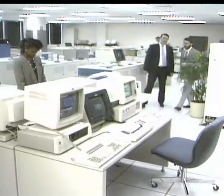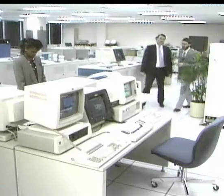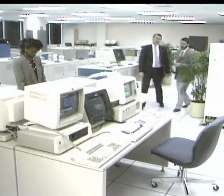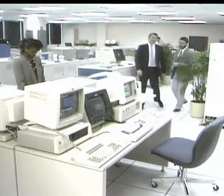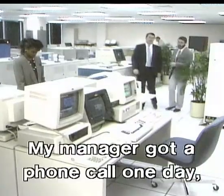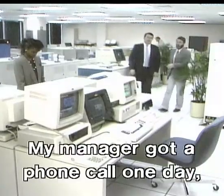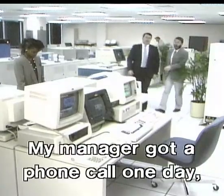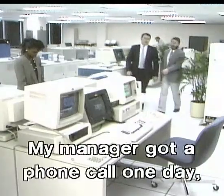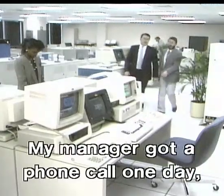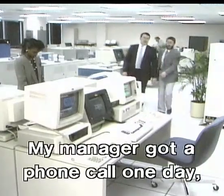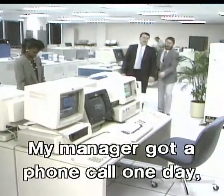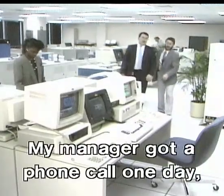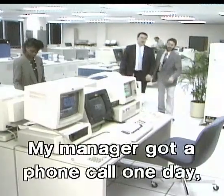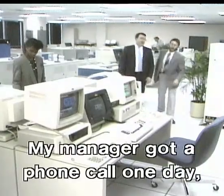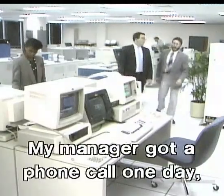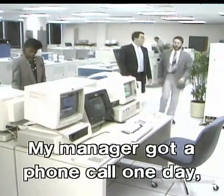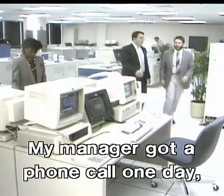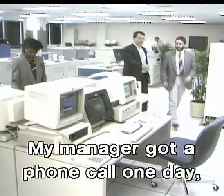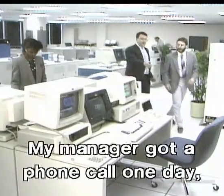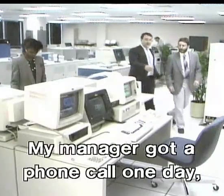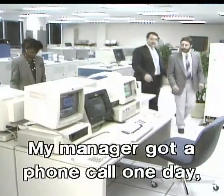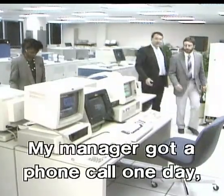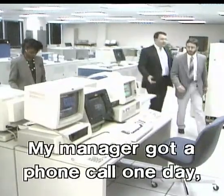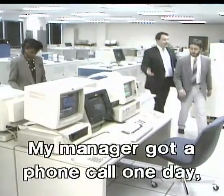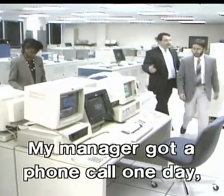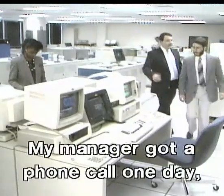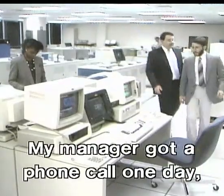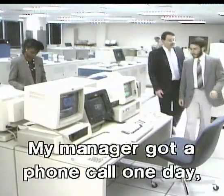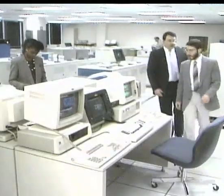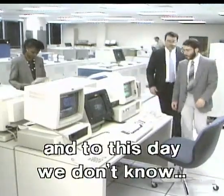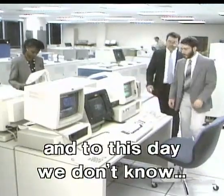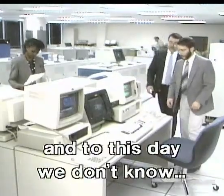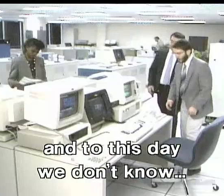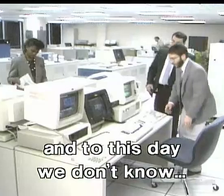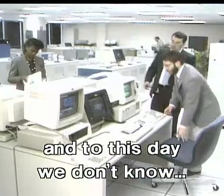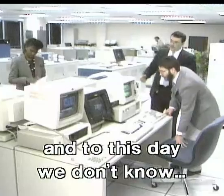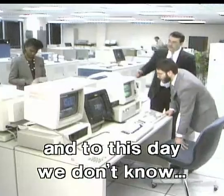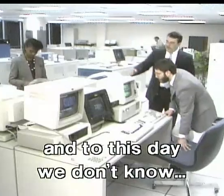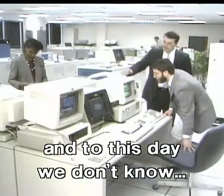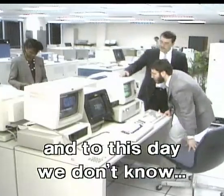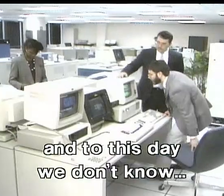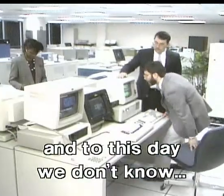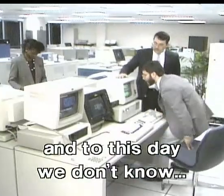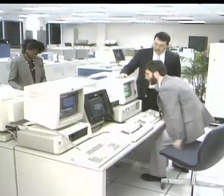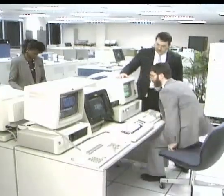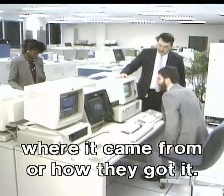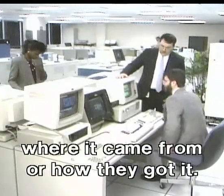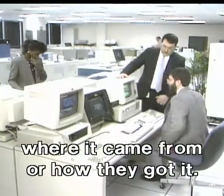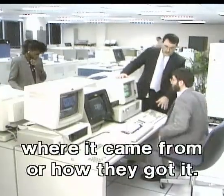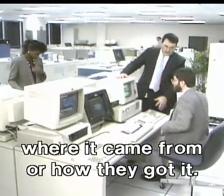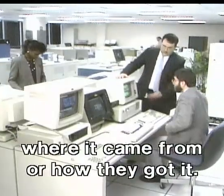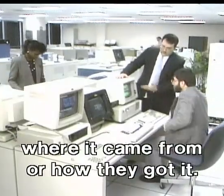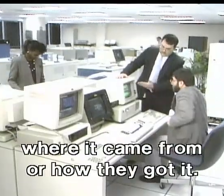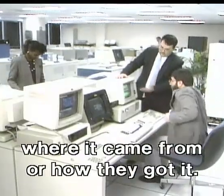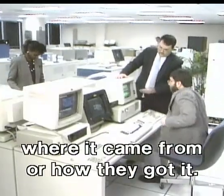My manager got a phone call one day, and we, to this day, we don't know where that came from or how they got it. We got a call from Rochester, New